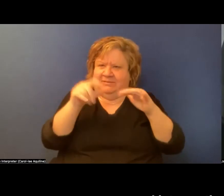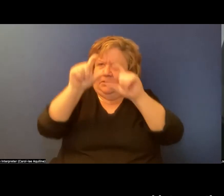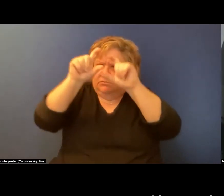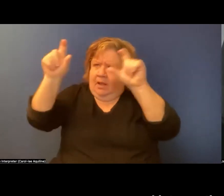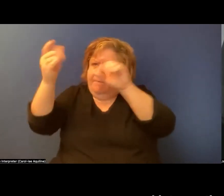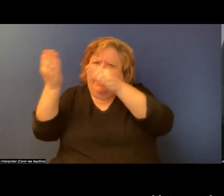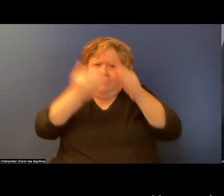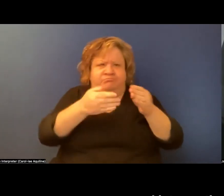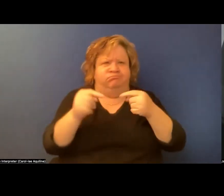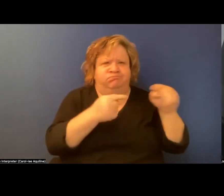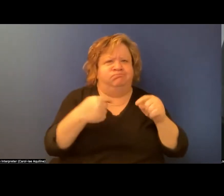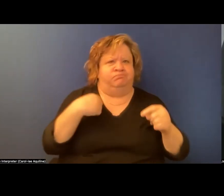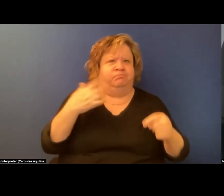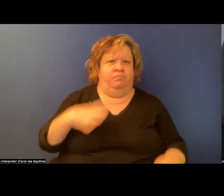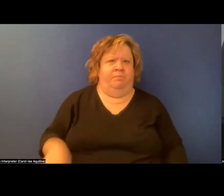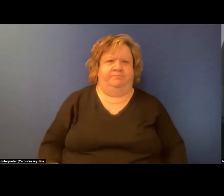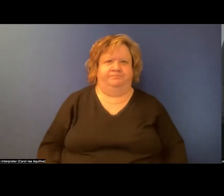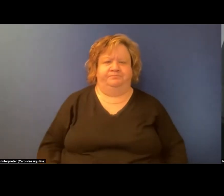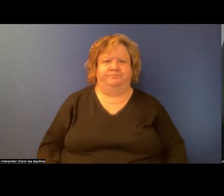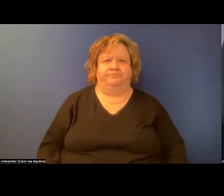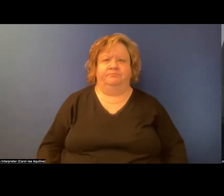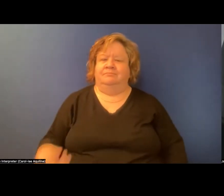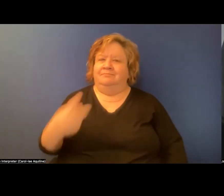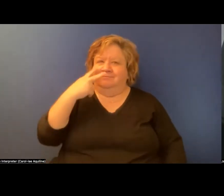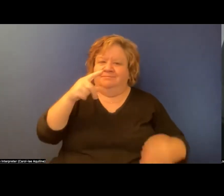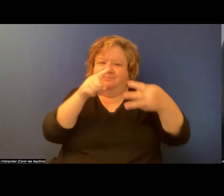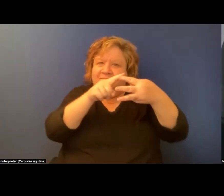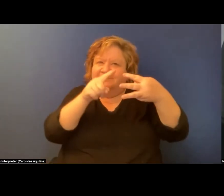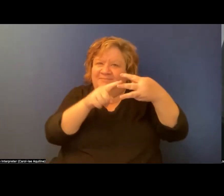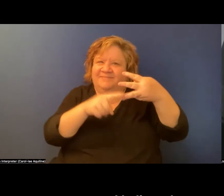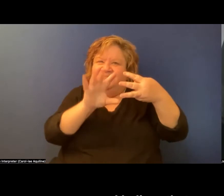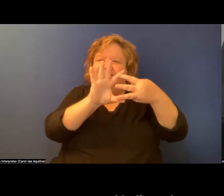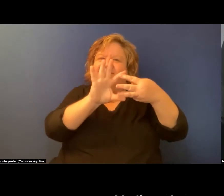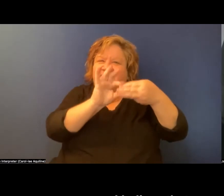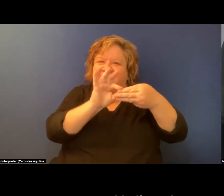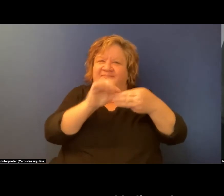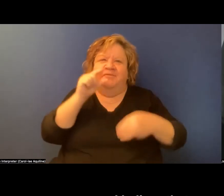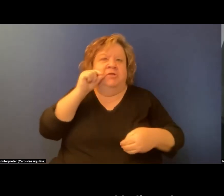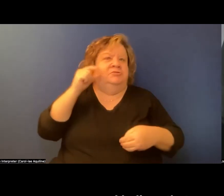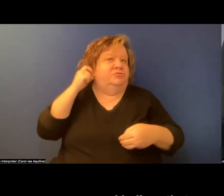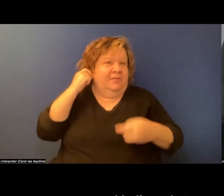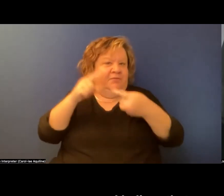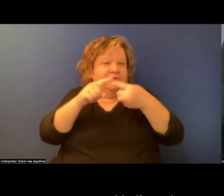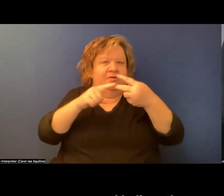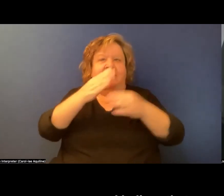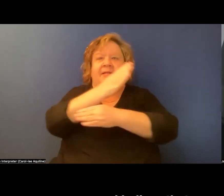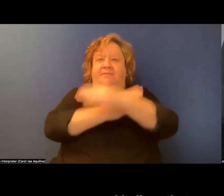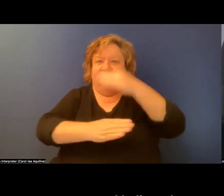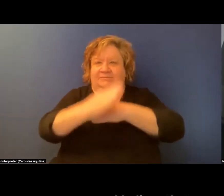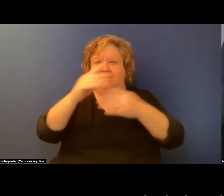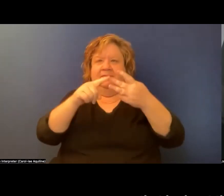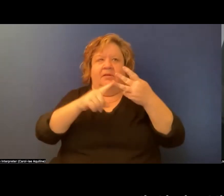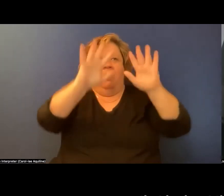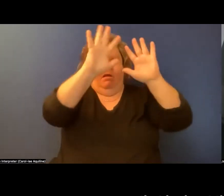approaches as the key principles of EU's Gender Action Plan 3. I believe that we need transformative